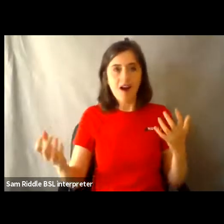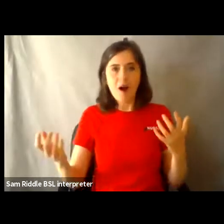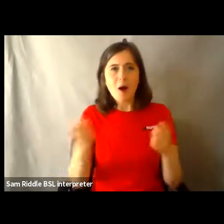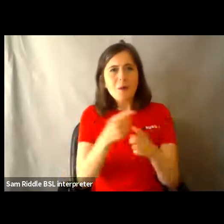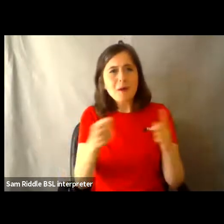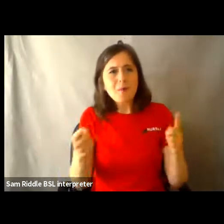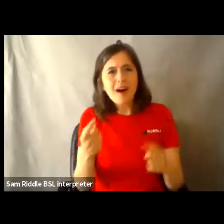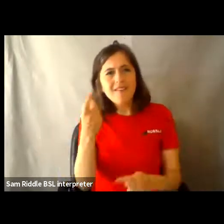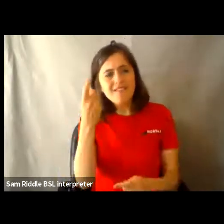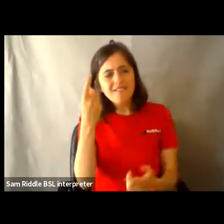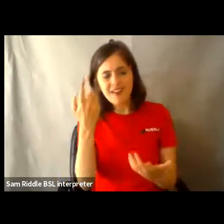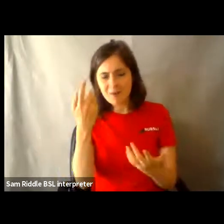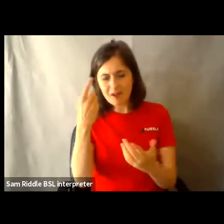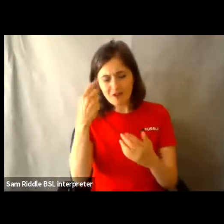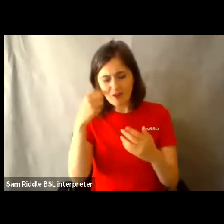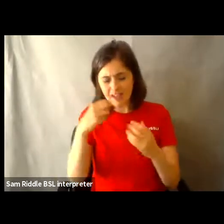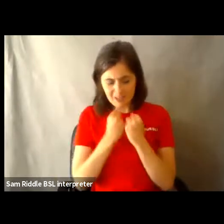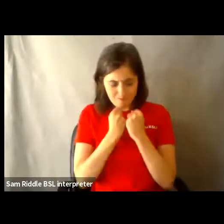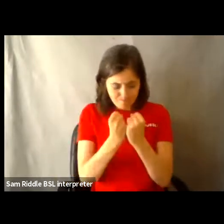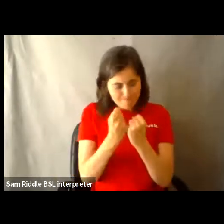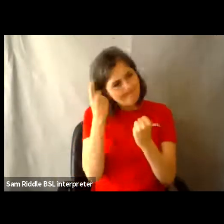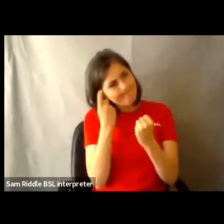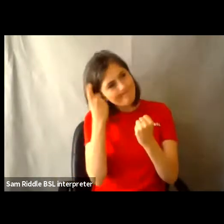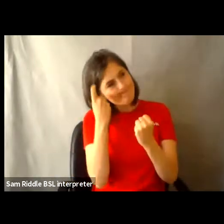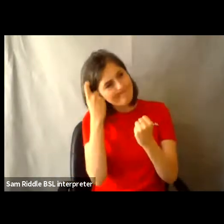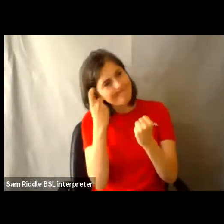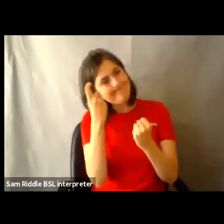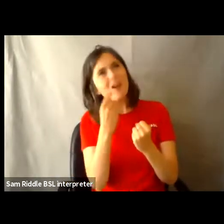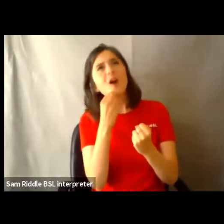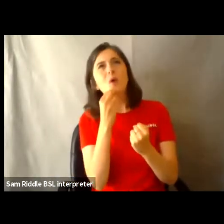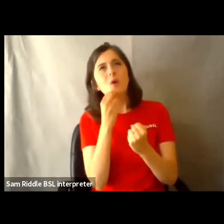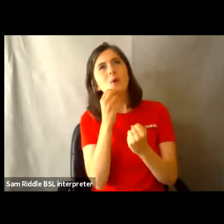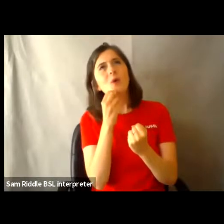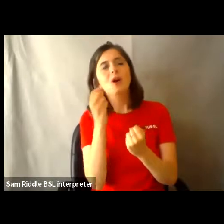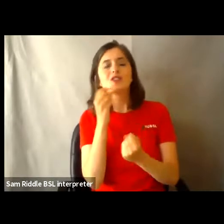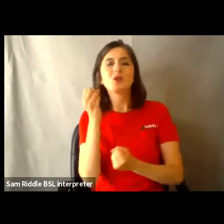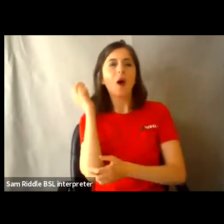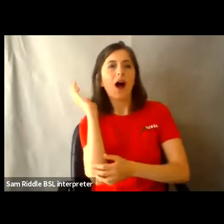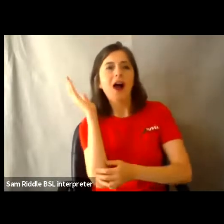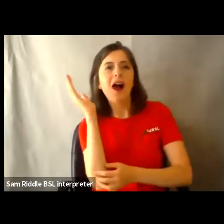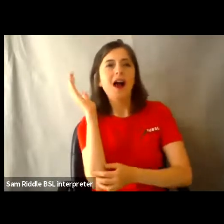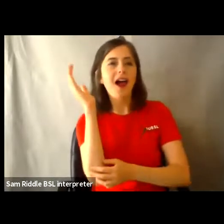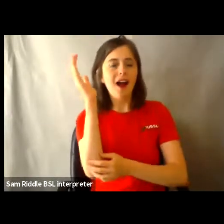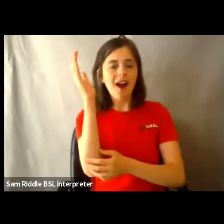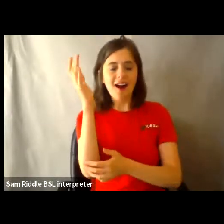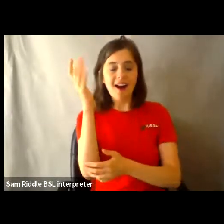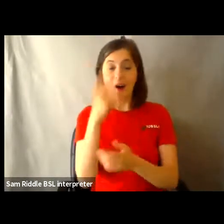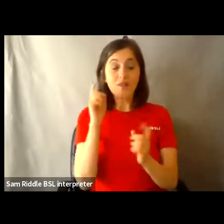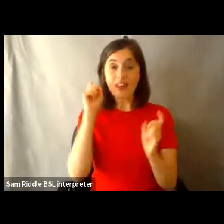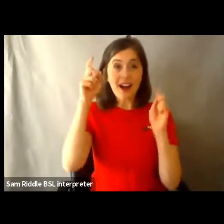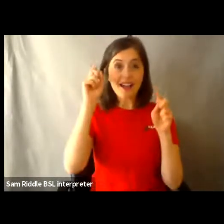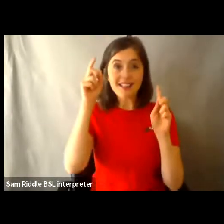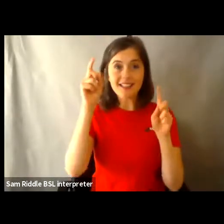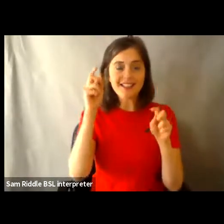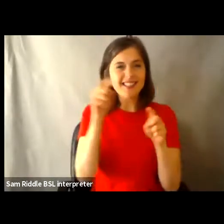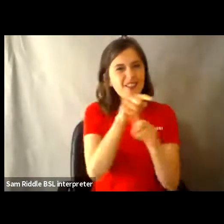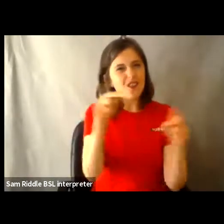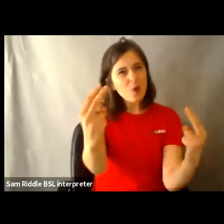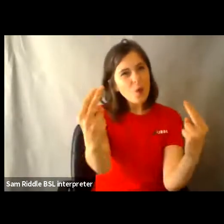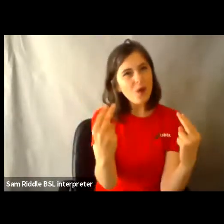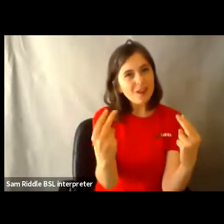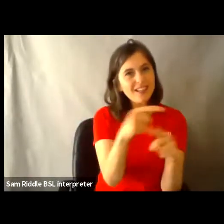have put into their contributions and all the ideas that surfaced today. And I know that people watching will have had